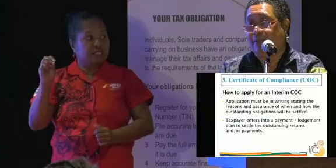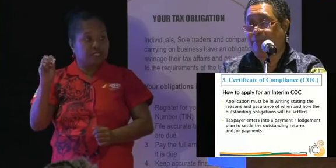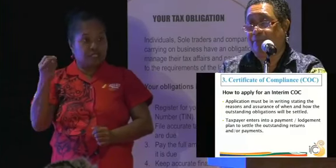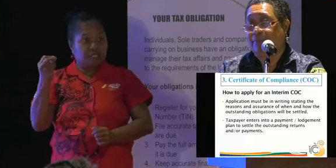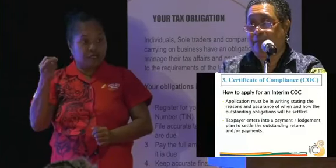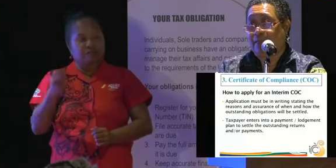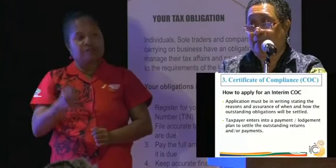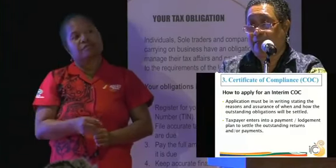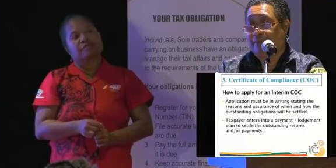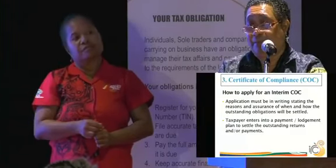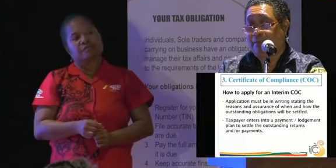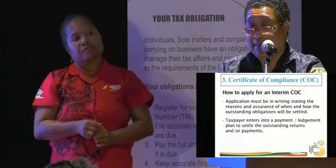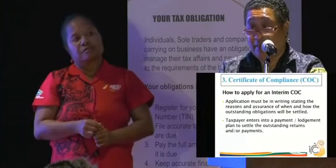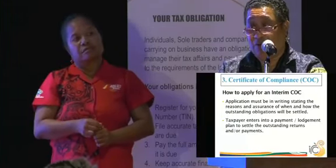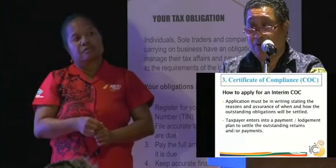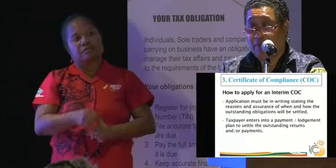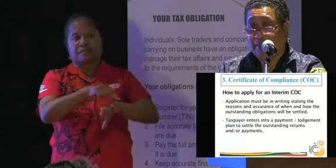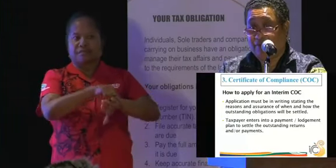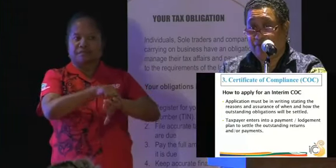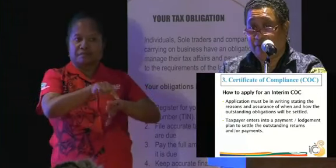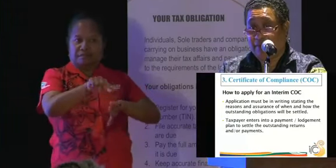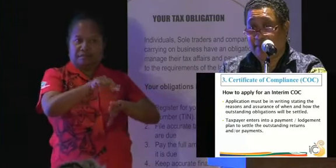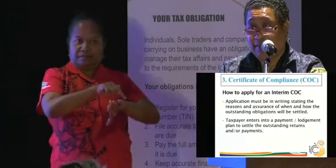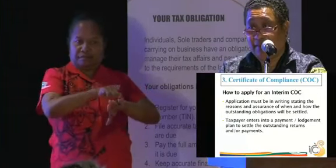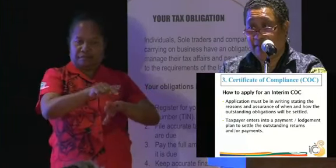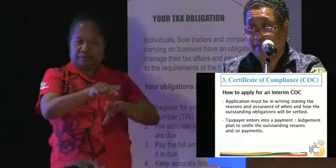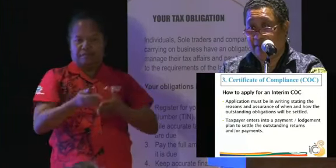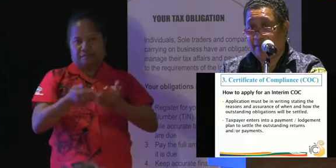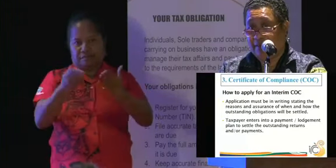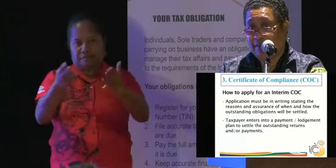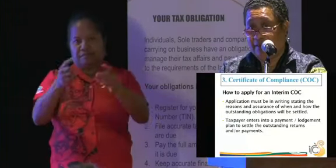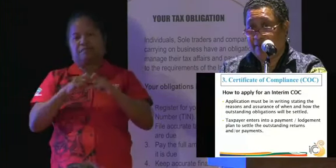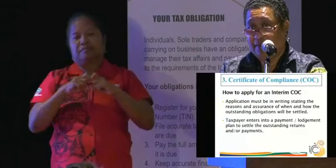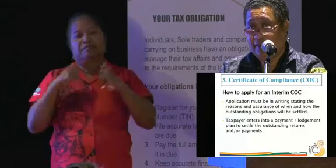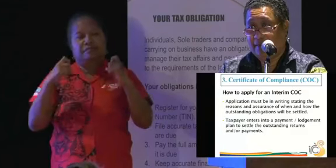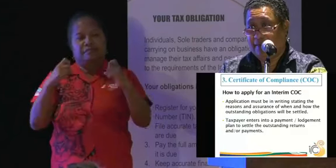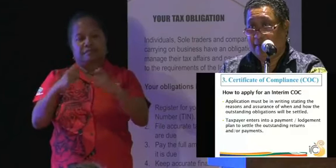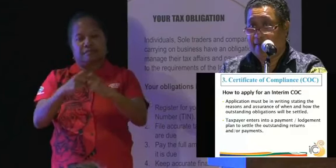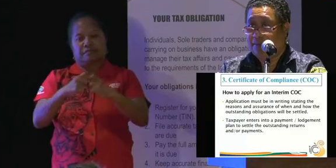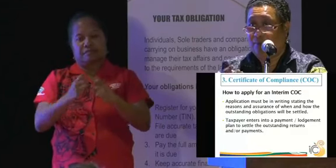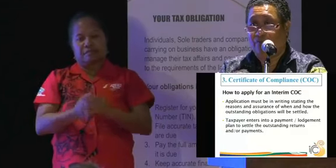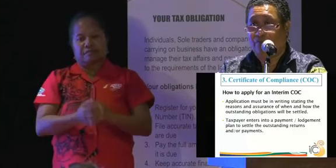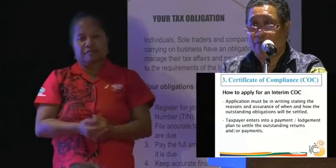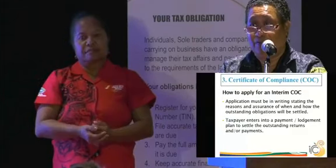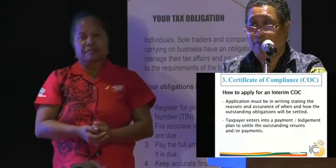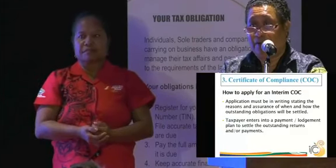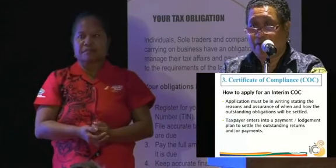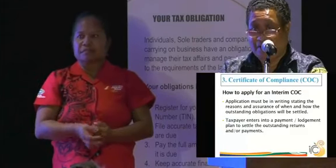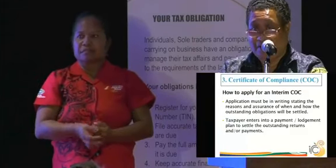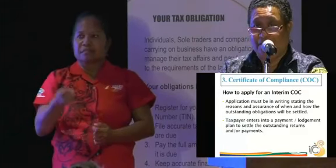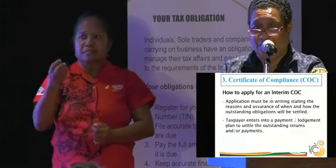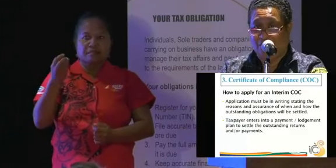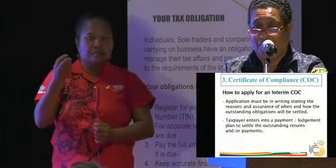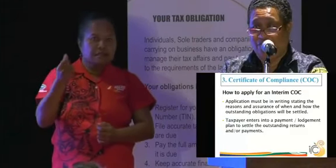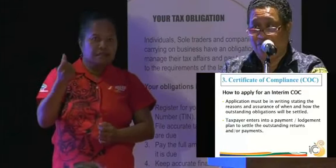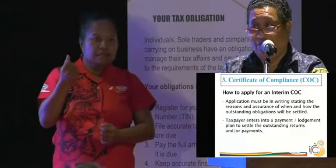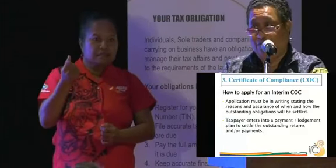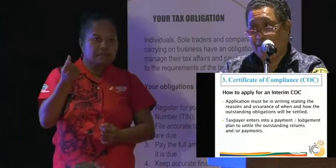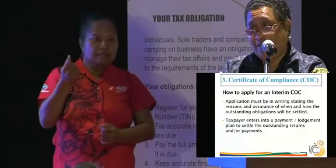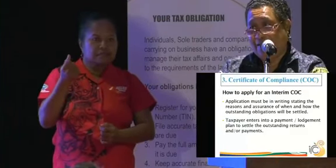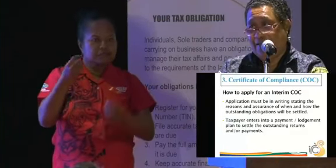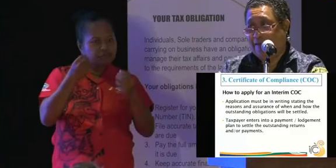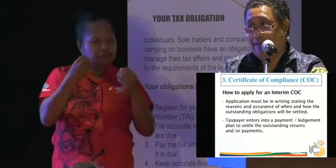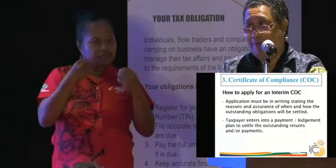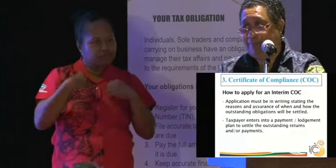by debt and lodgement enforcement. I think some of you may have already, gone